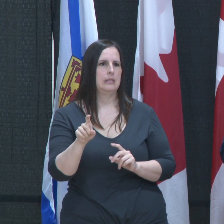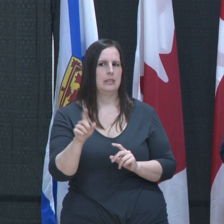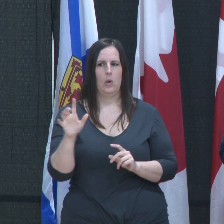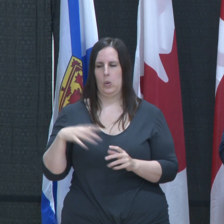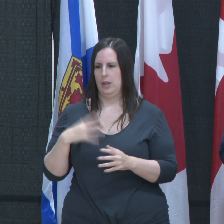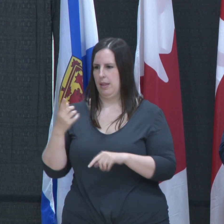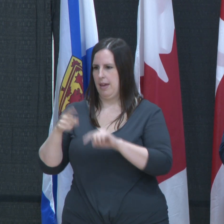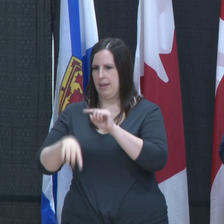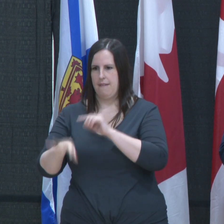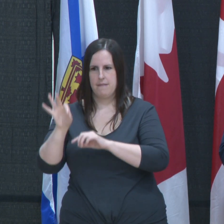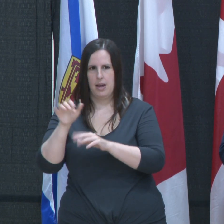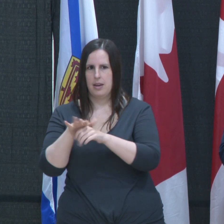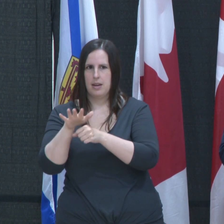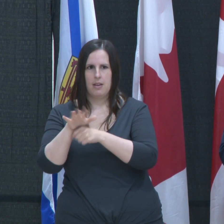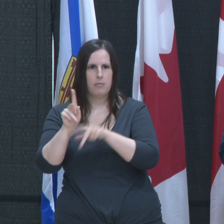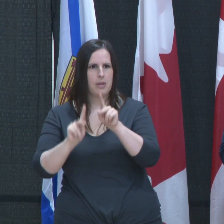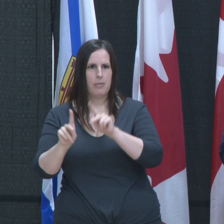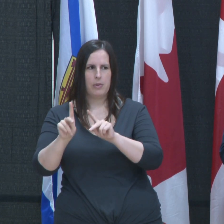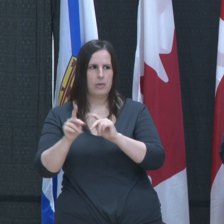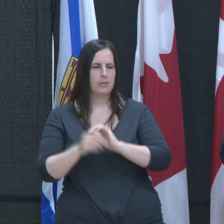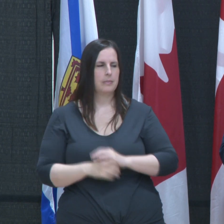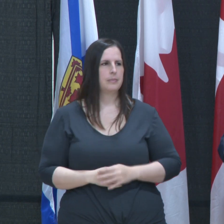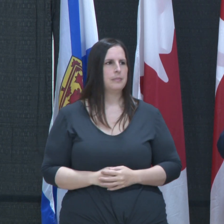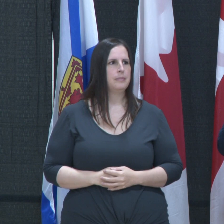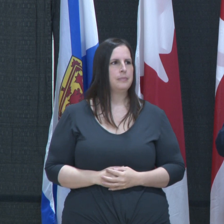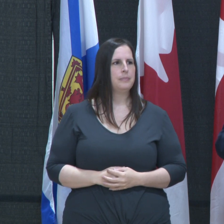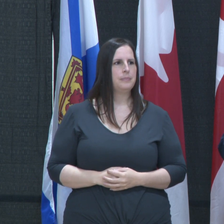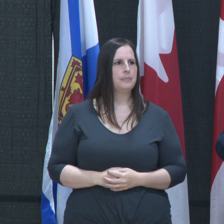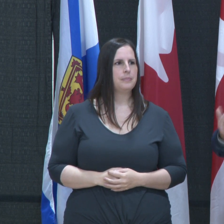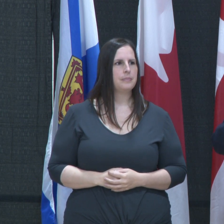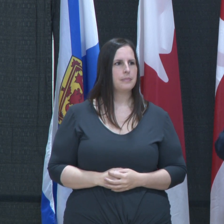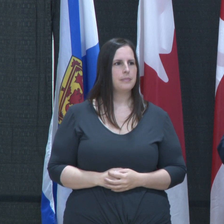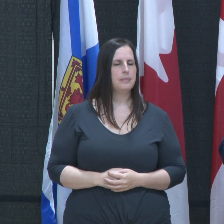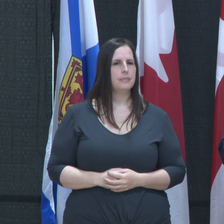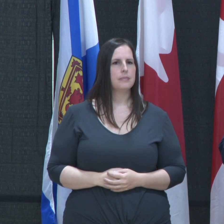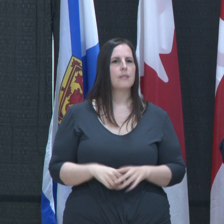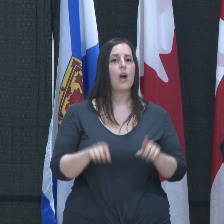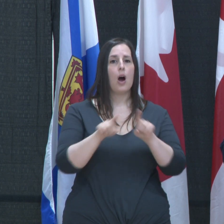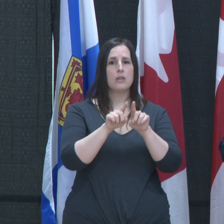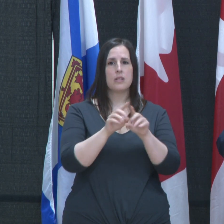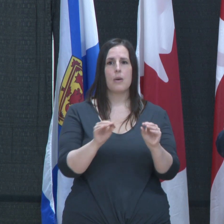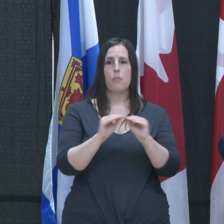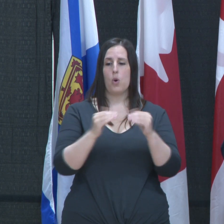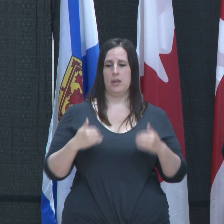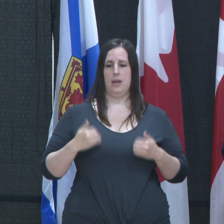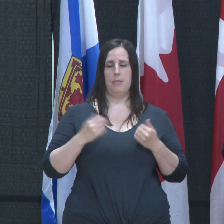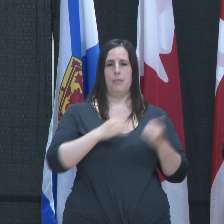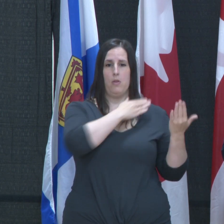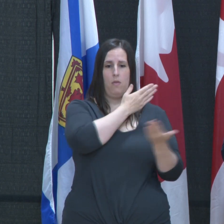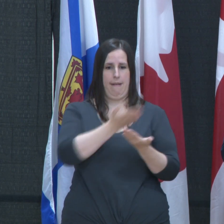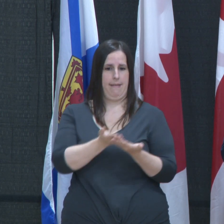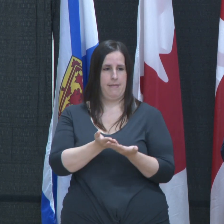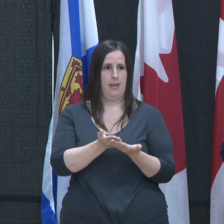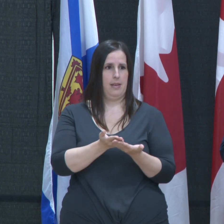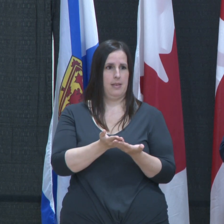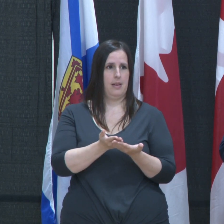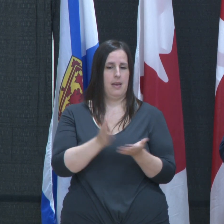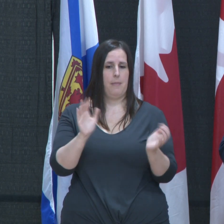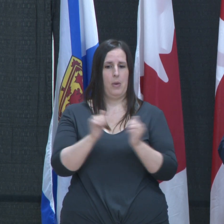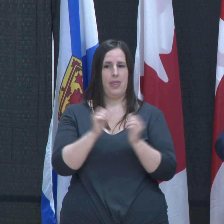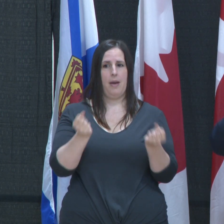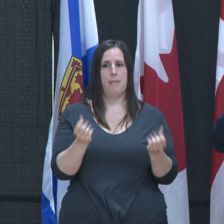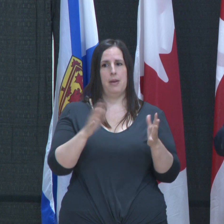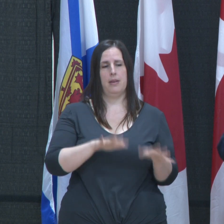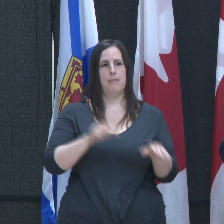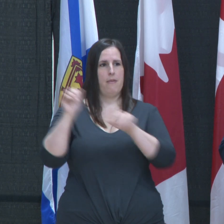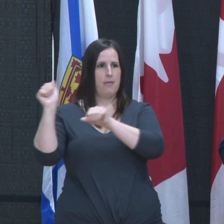challenges finding good workers. In fact, we've got more youth arriving to Nova Scotia than departing.